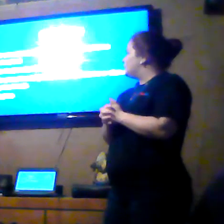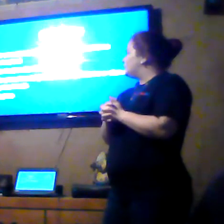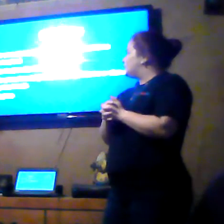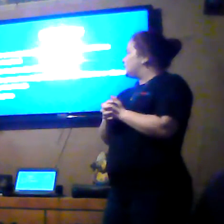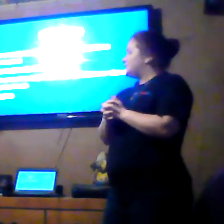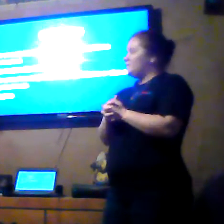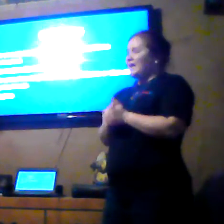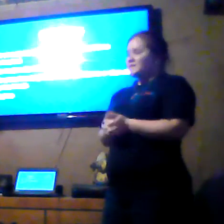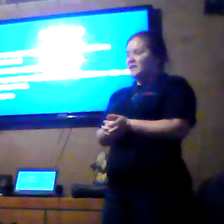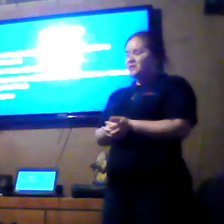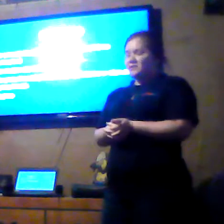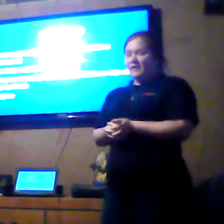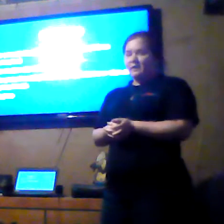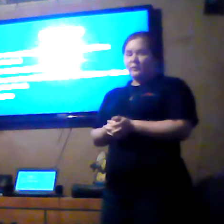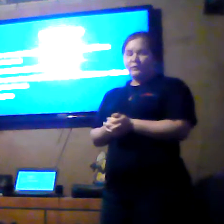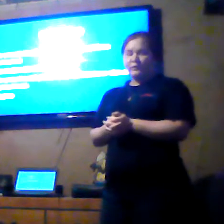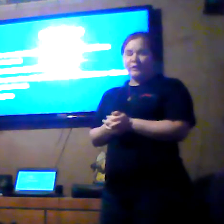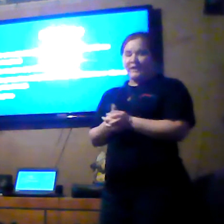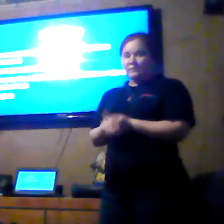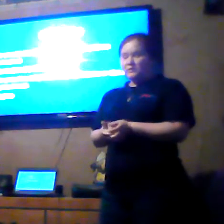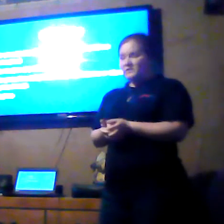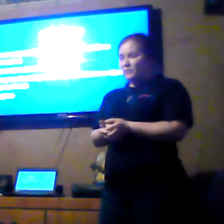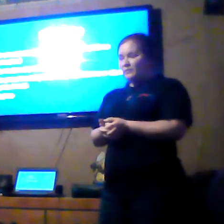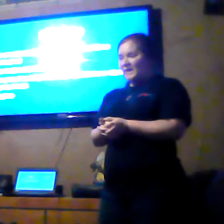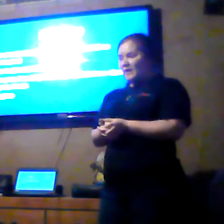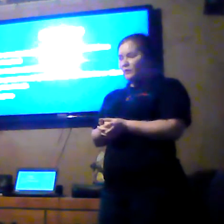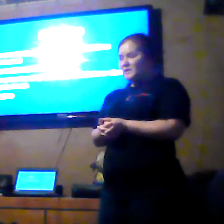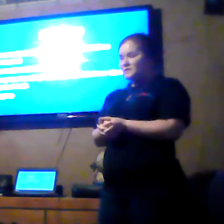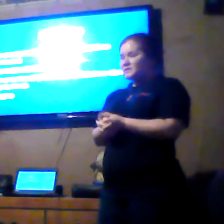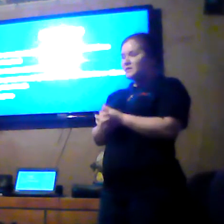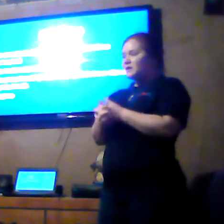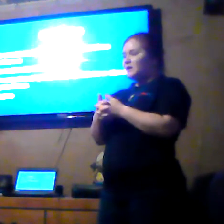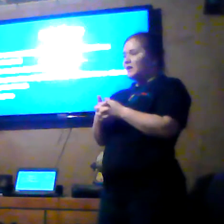There is a vaccination available for animals that would be at risk.